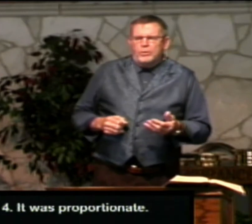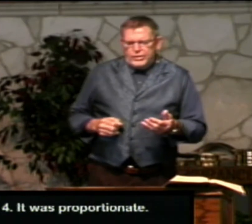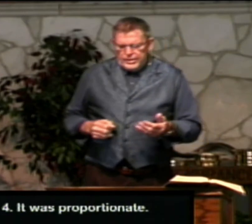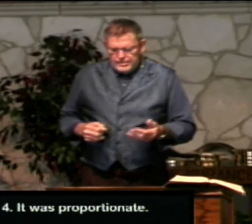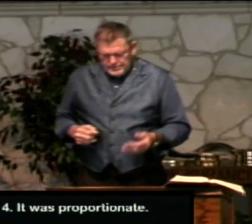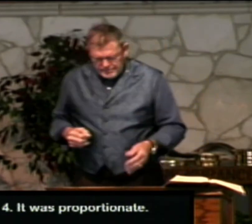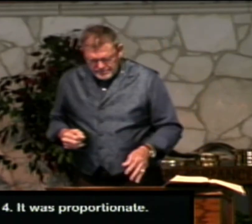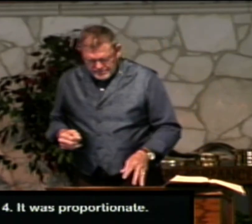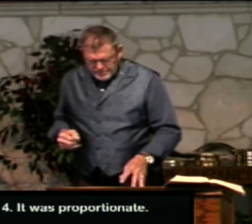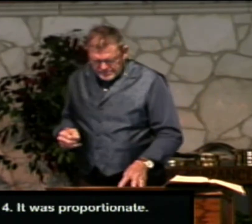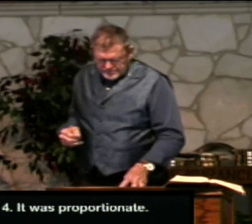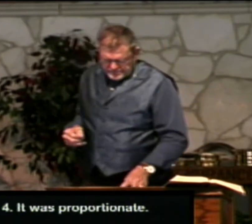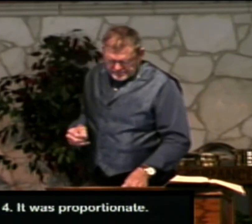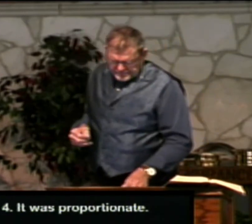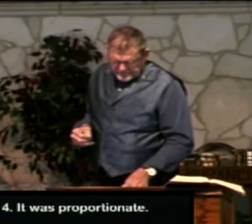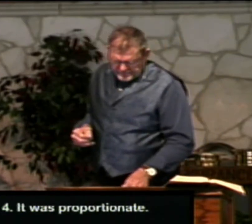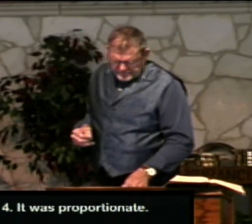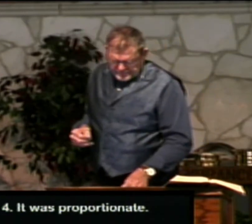proportionate.